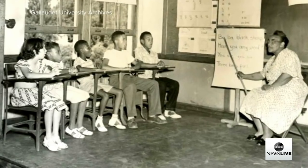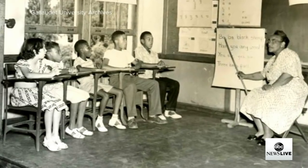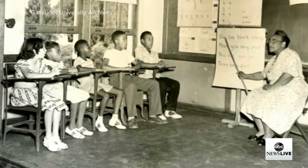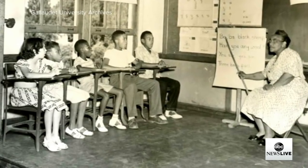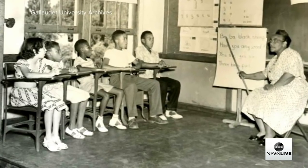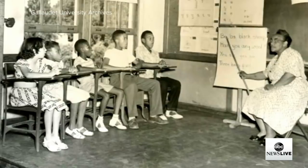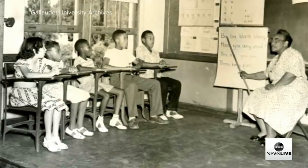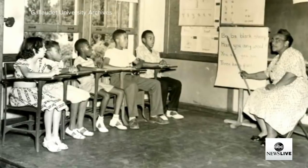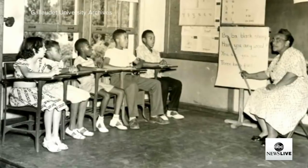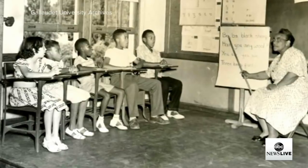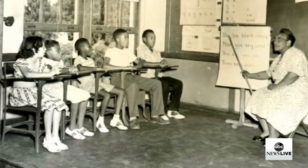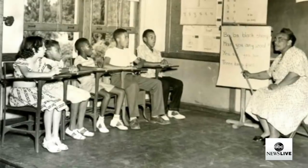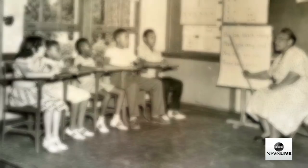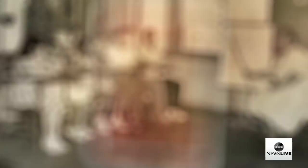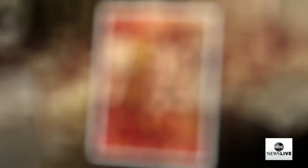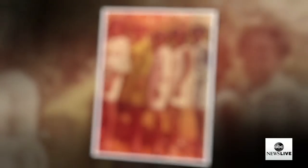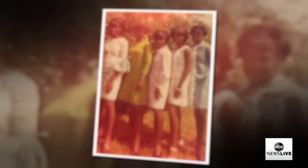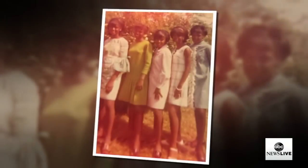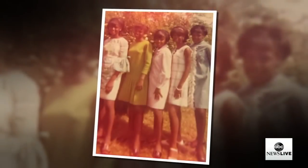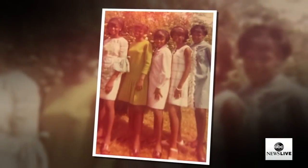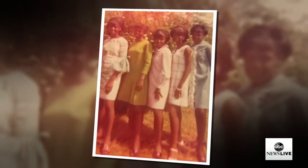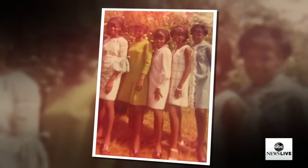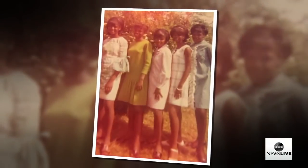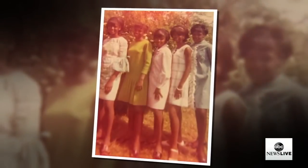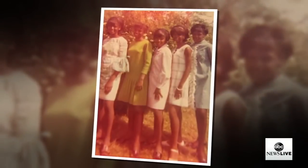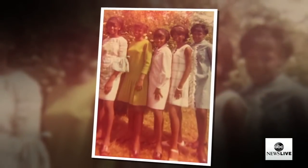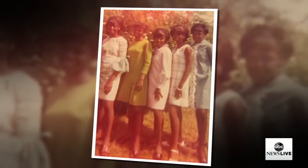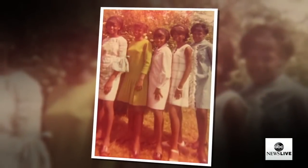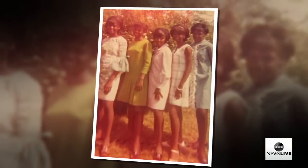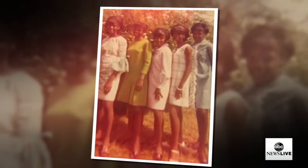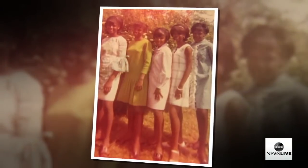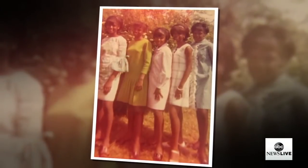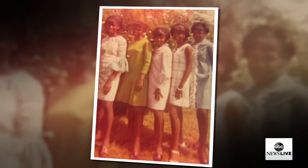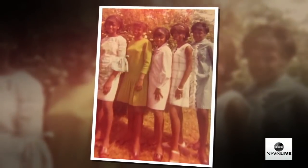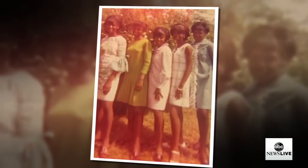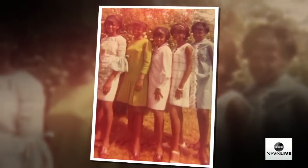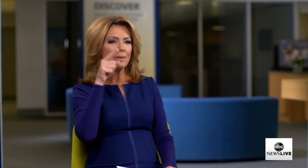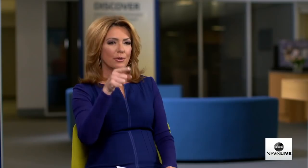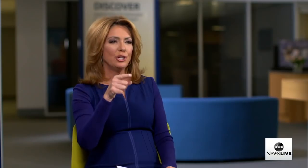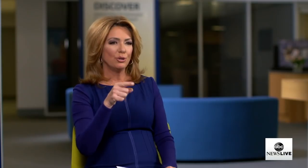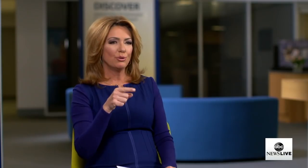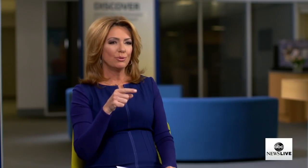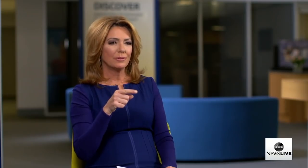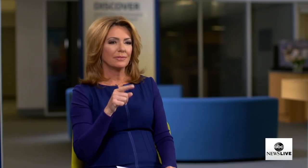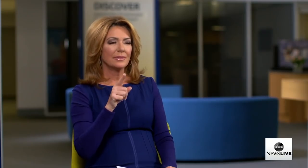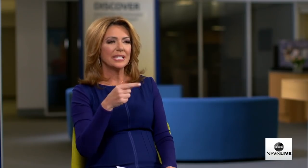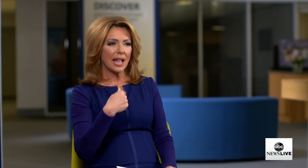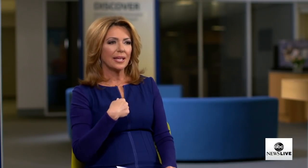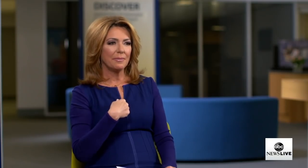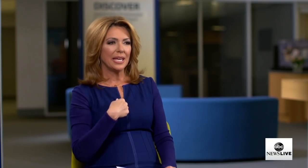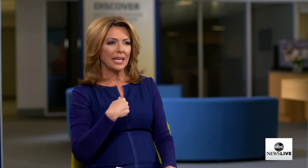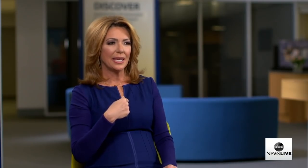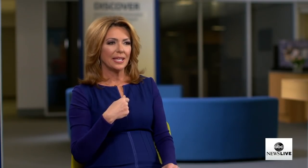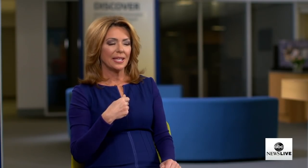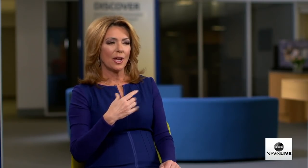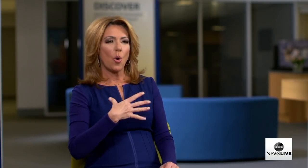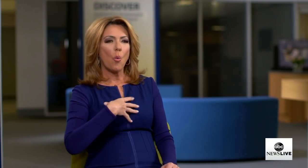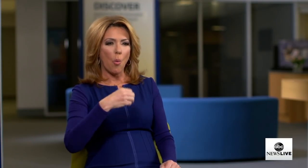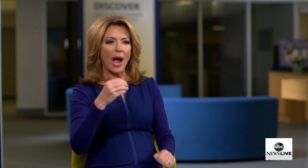In order to survive, Carolyn had to learn the white way. I remember you telling me white